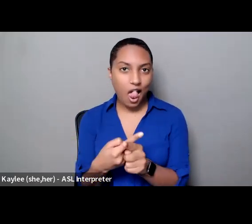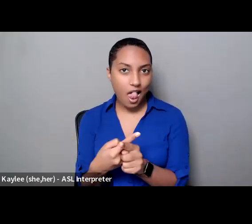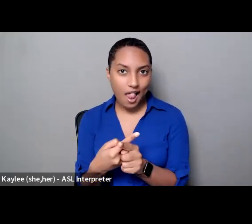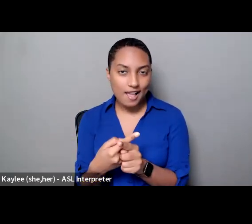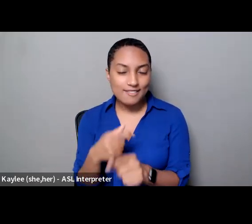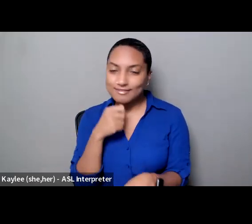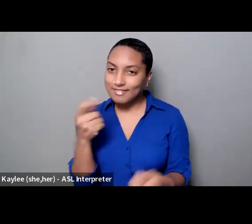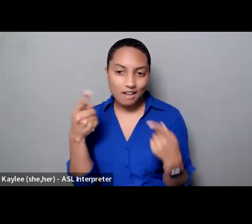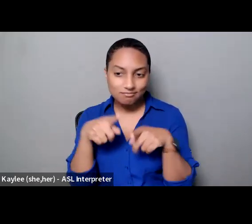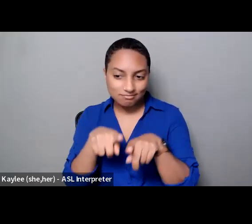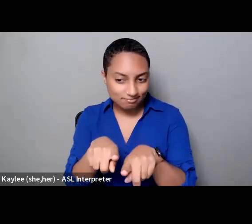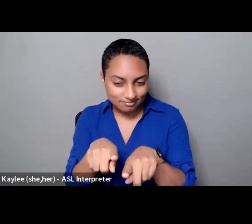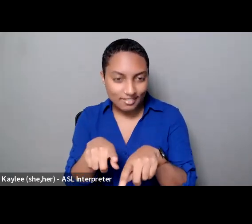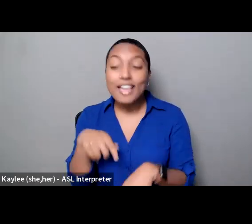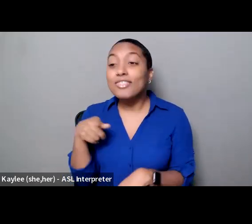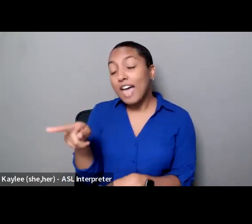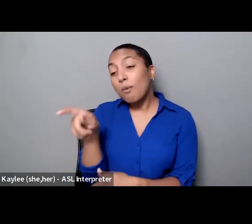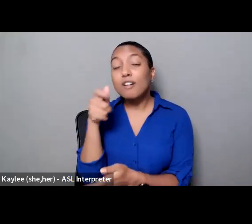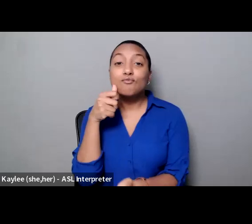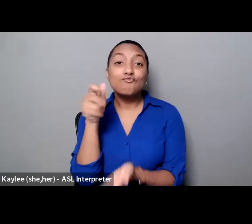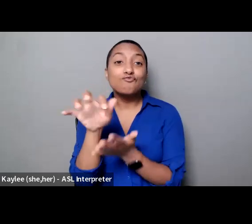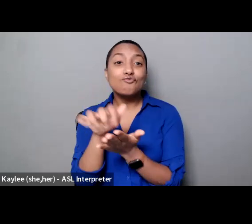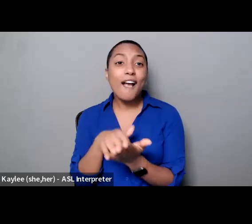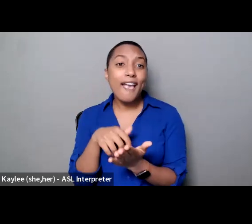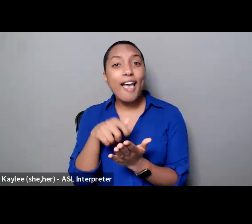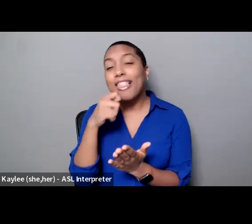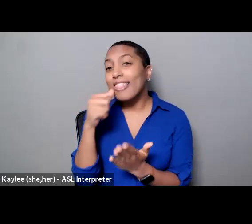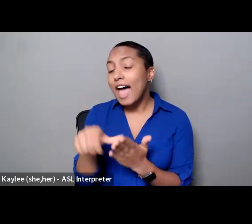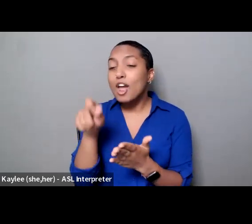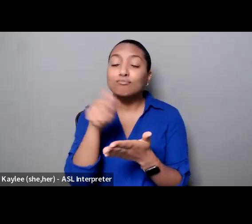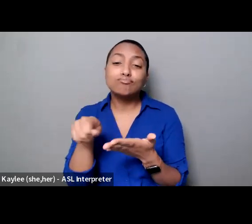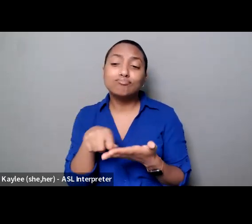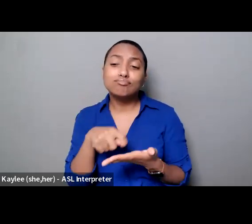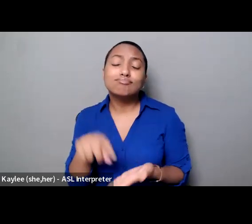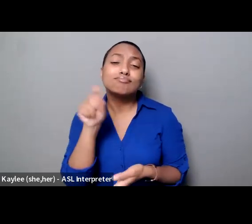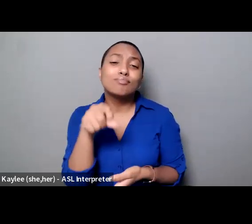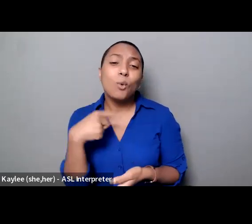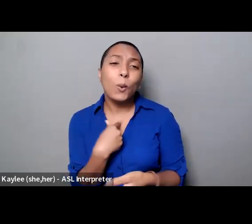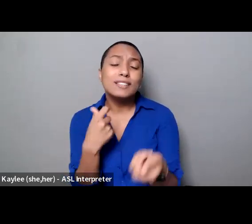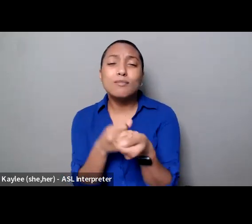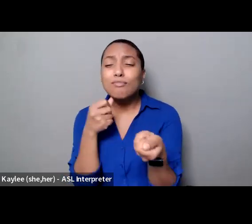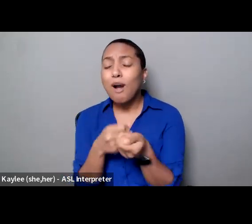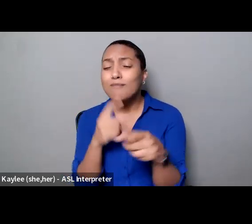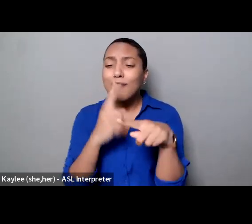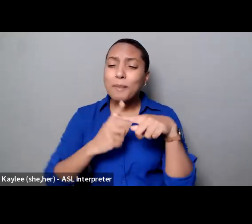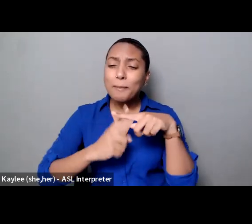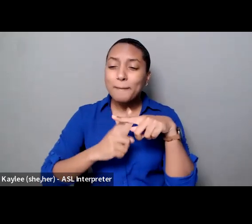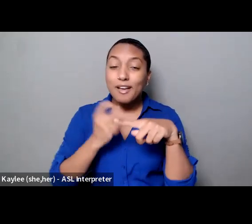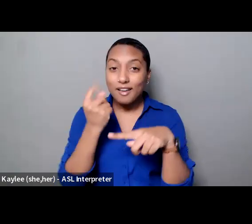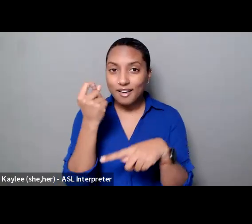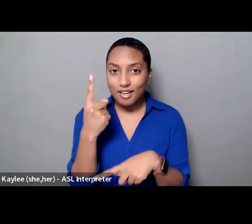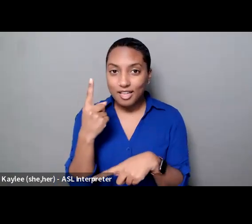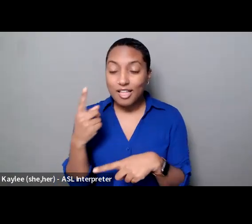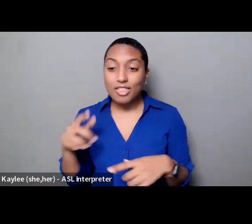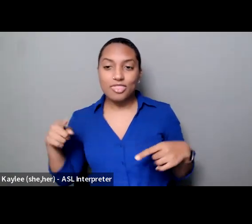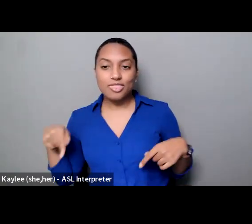letter to talk about it, but they allow the staff to do all the heavy lifting. And what I would suggest that if it is a committed